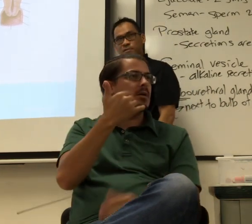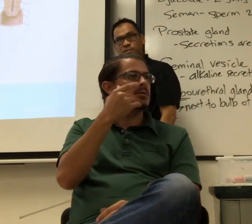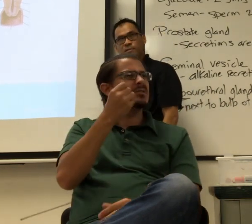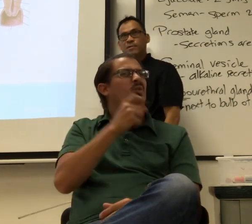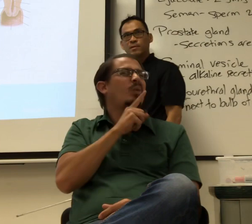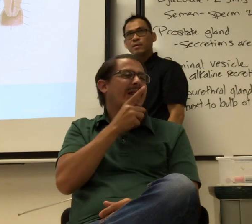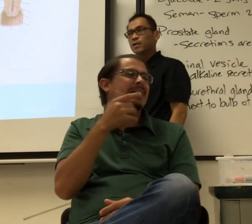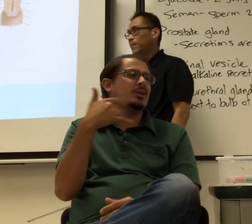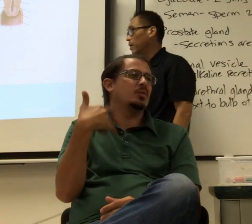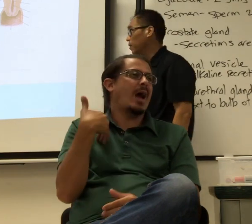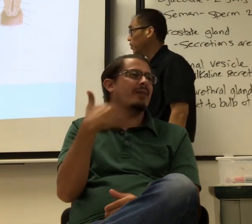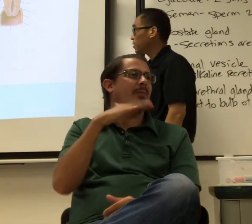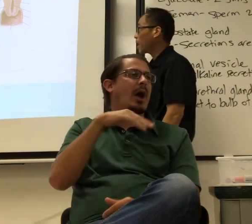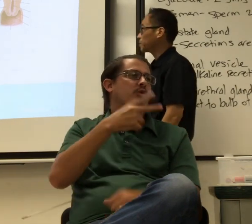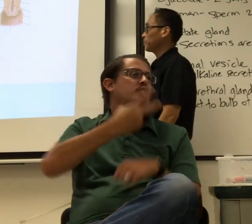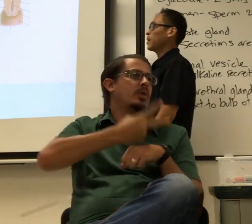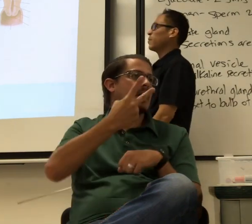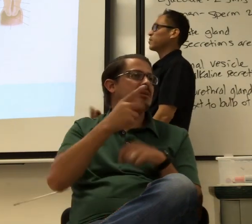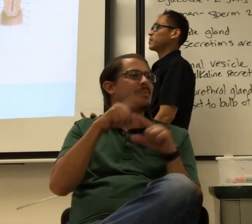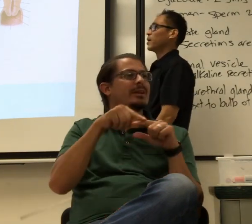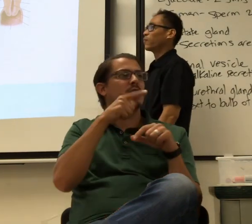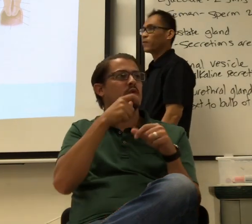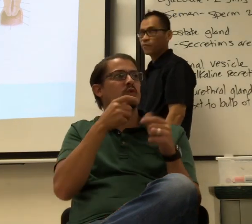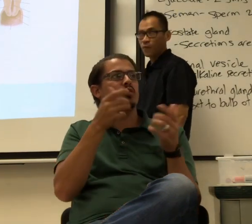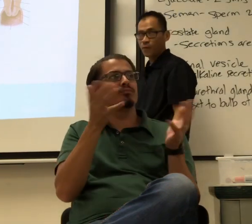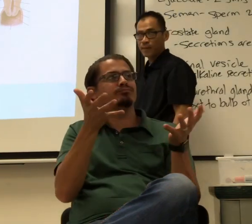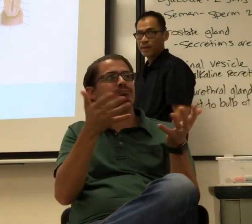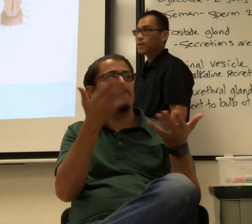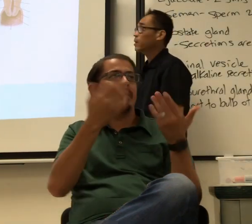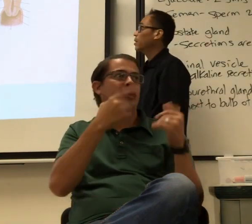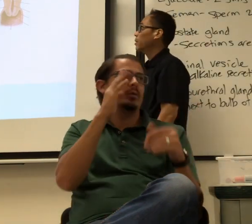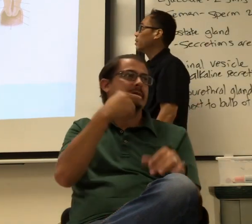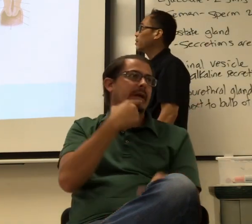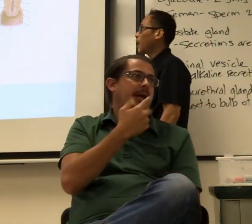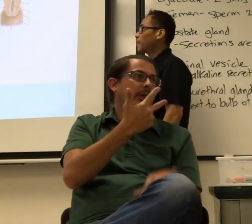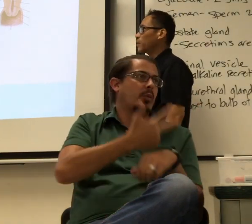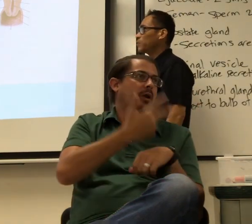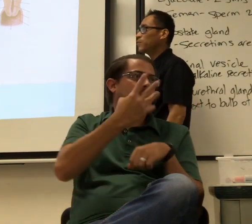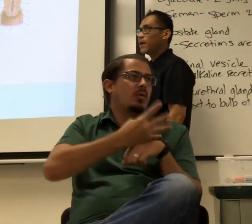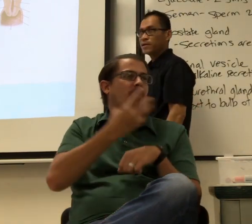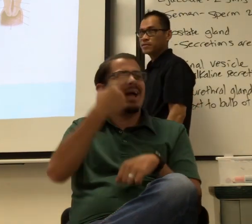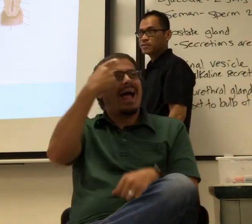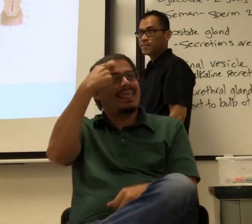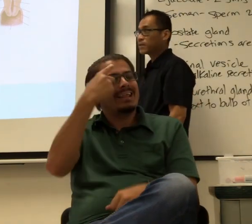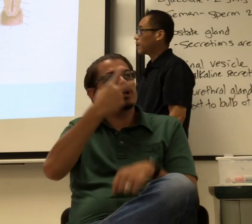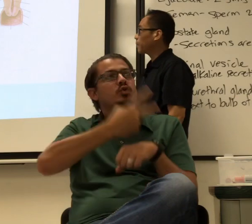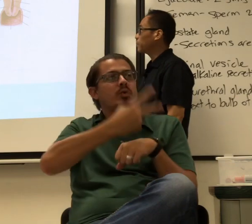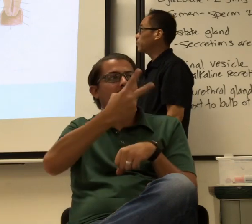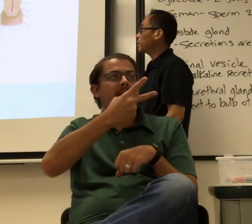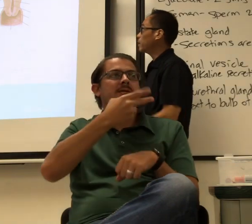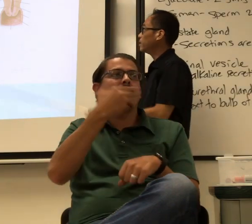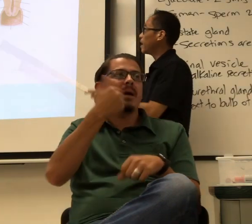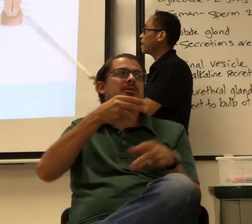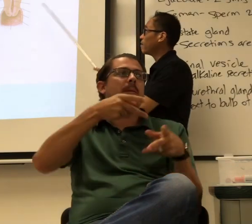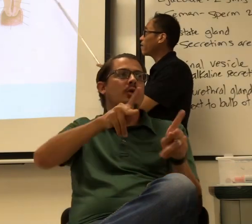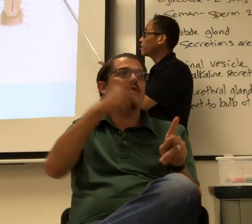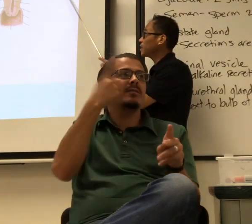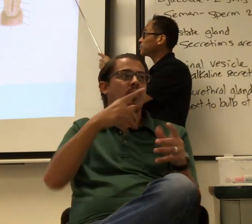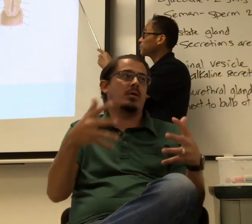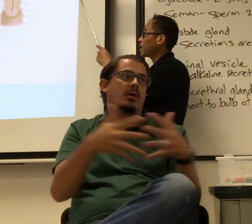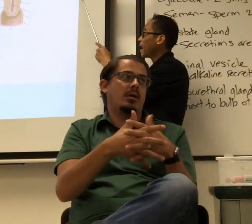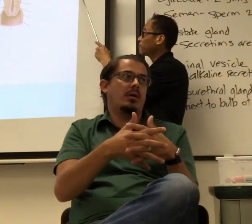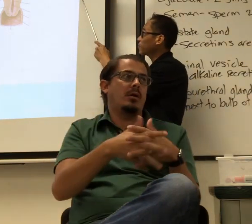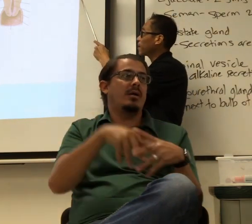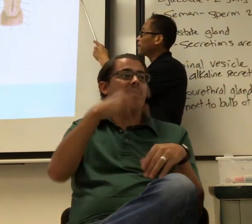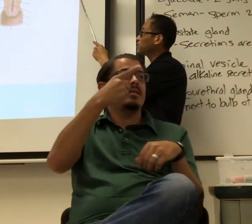2 days. Depending on who you talk to, maybe they'll say 3 or 4, but I think 2 days is the best opportunity. Day of